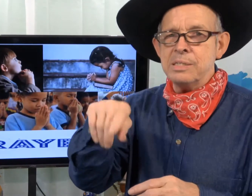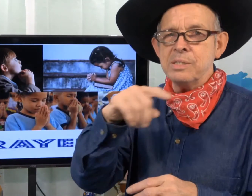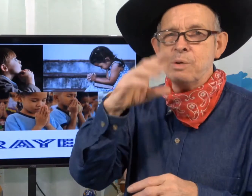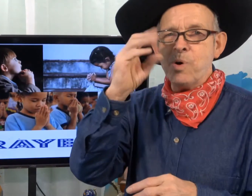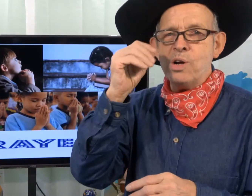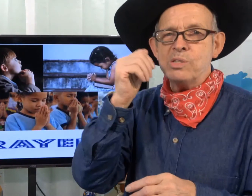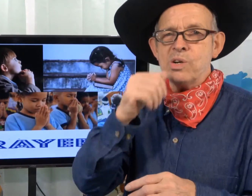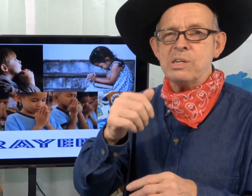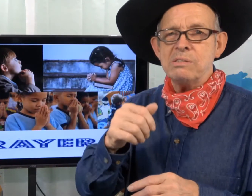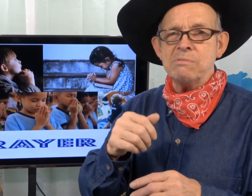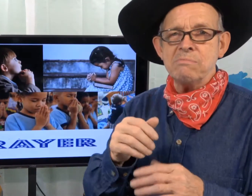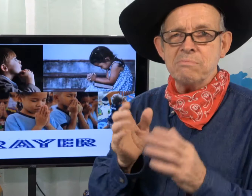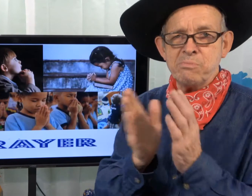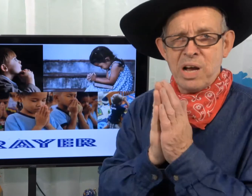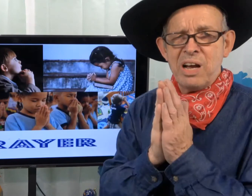You boy good? Pray.